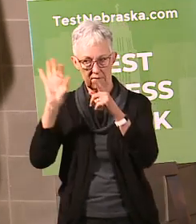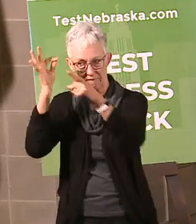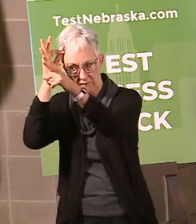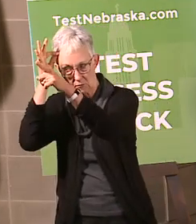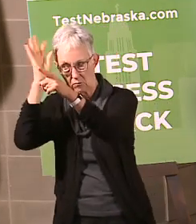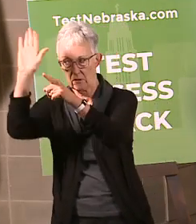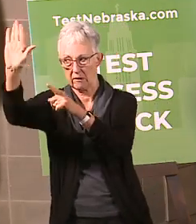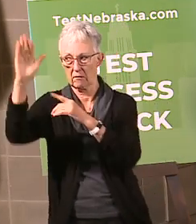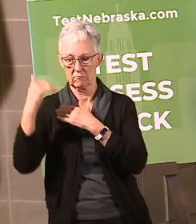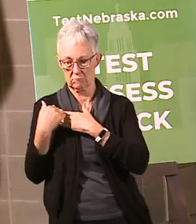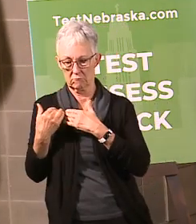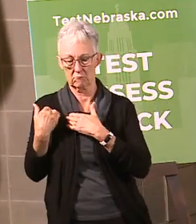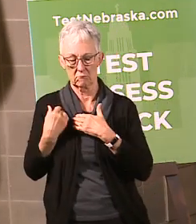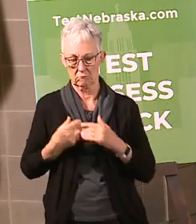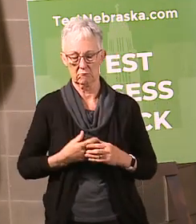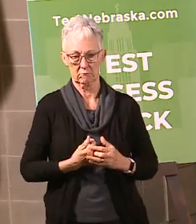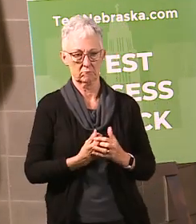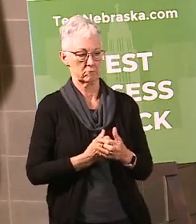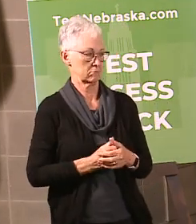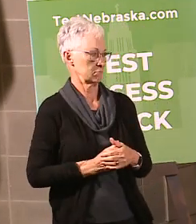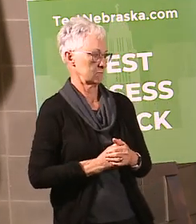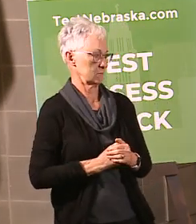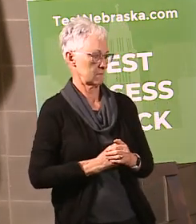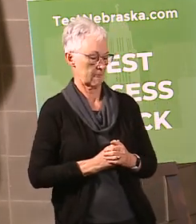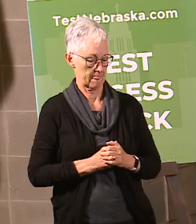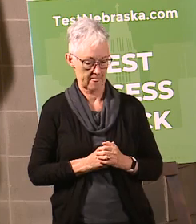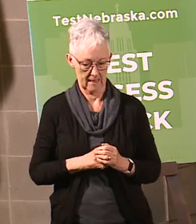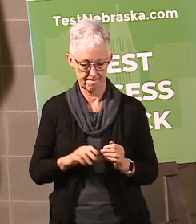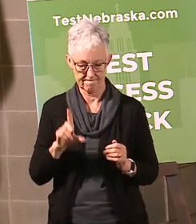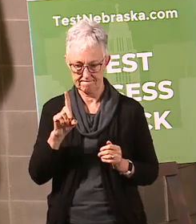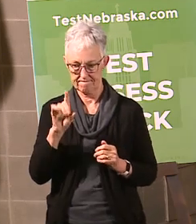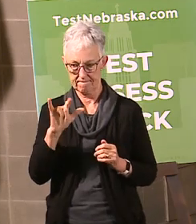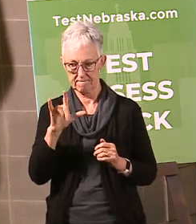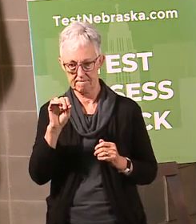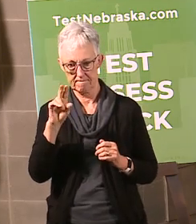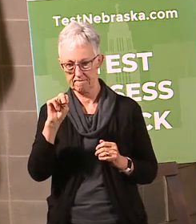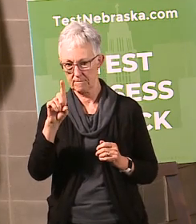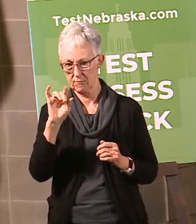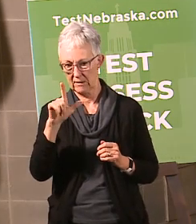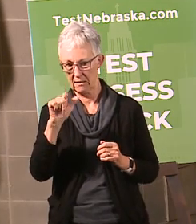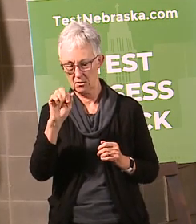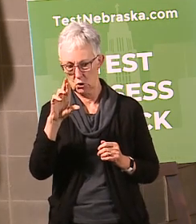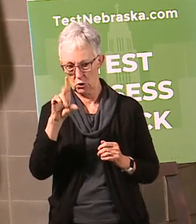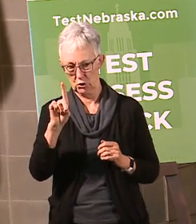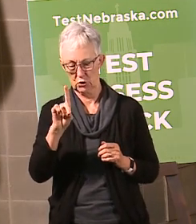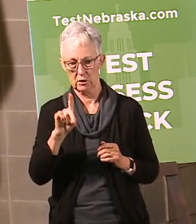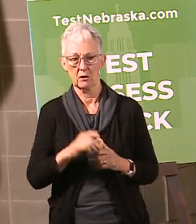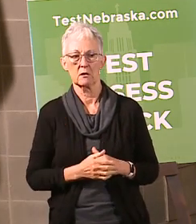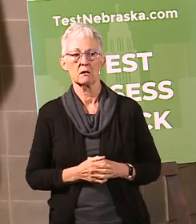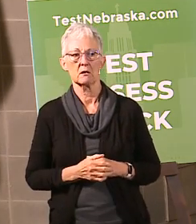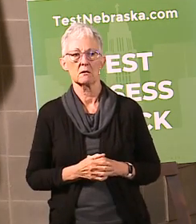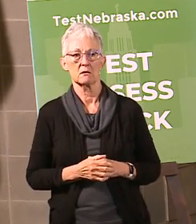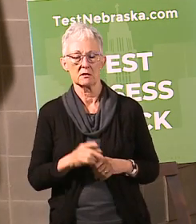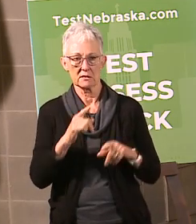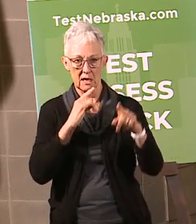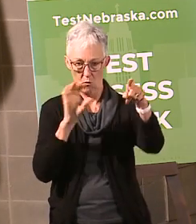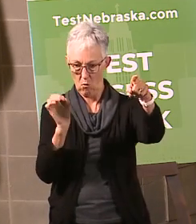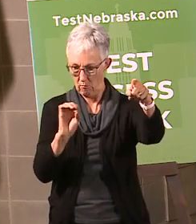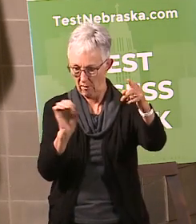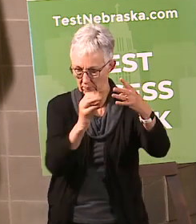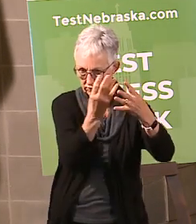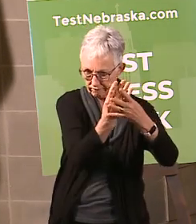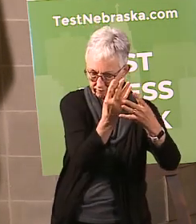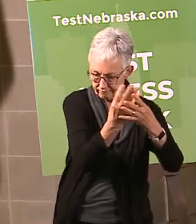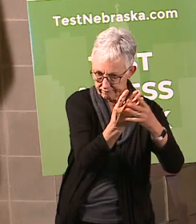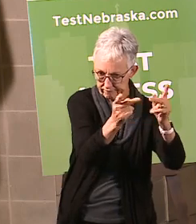I'd refer you there. Delon Dillard, KETV. An inmate at Community Corrections in Omaha, along with another in